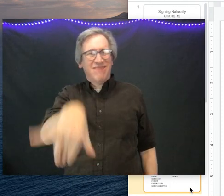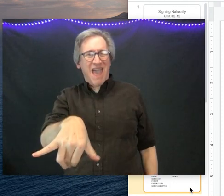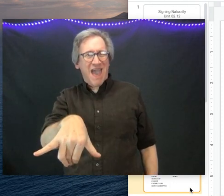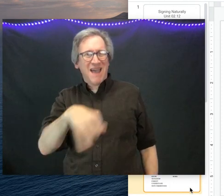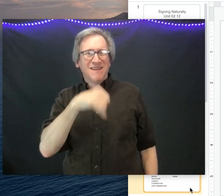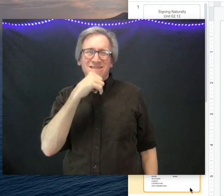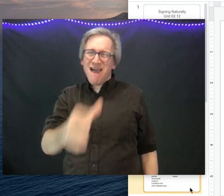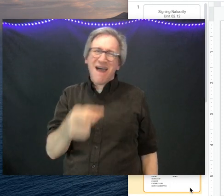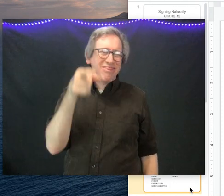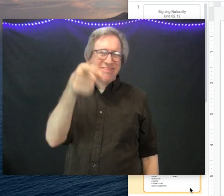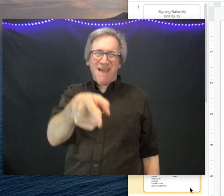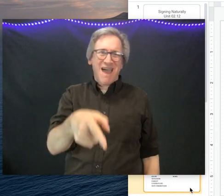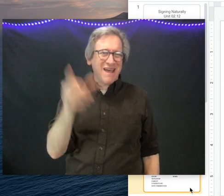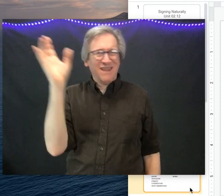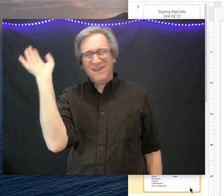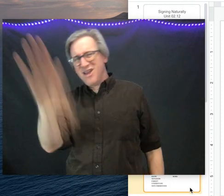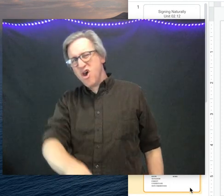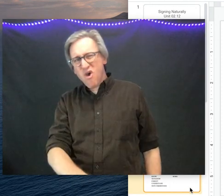Not that.